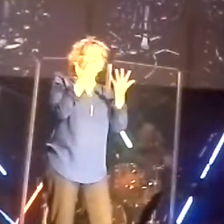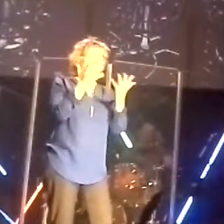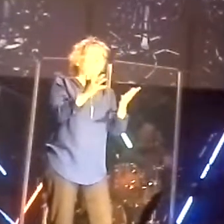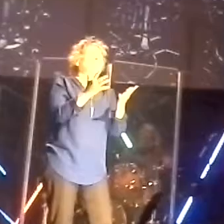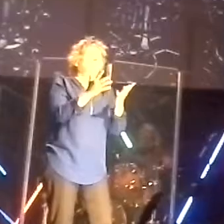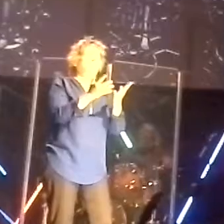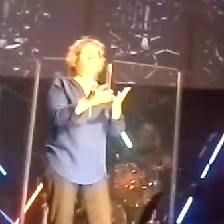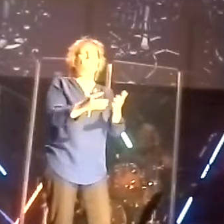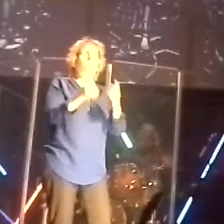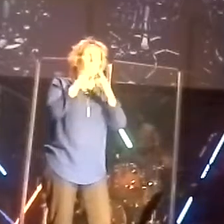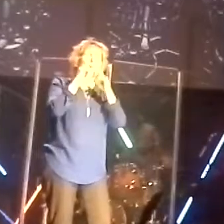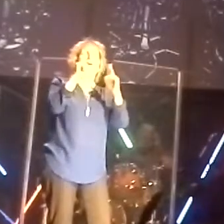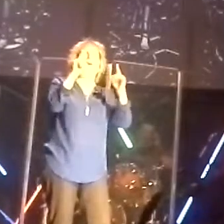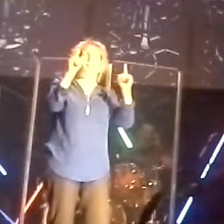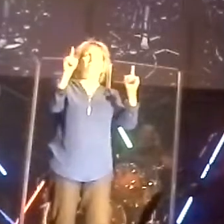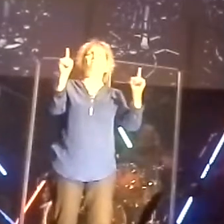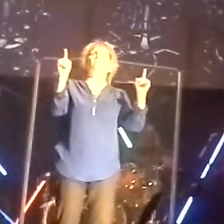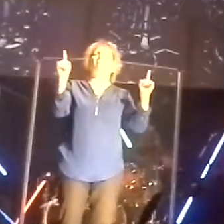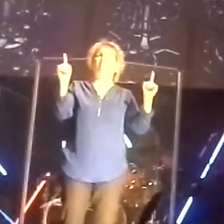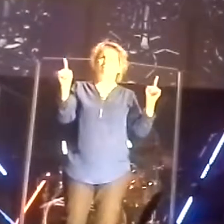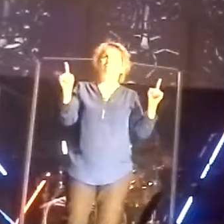final.